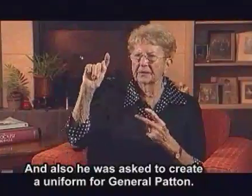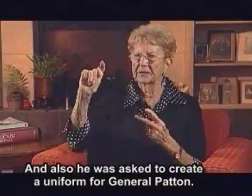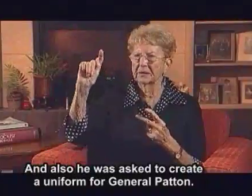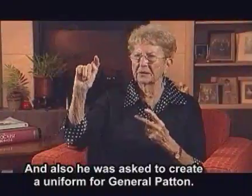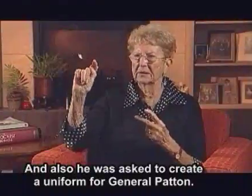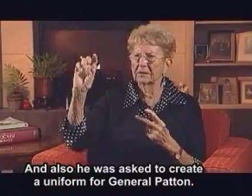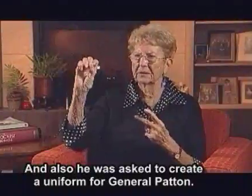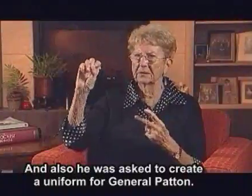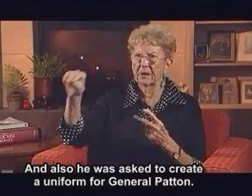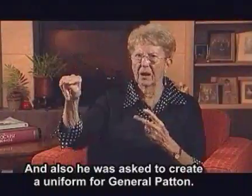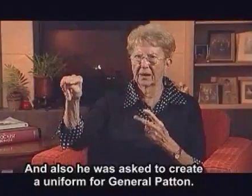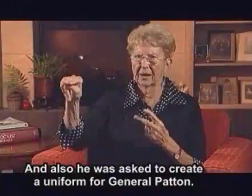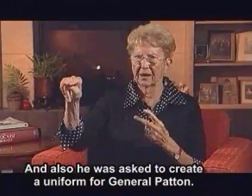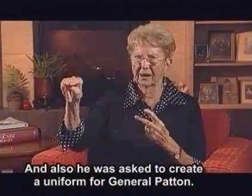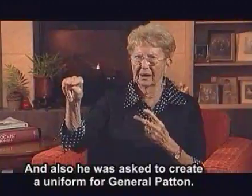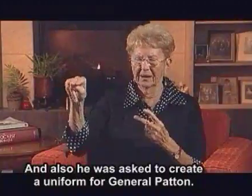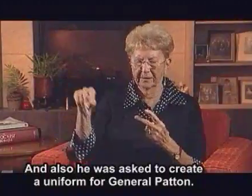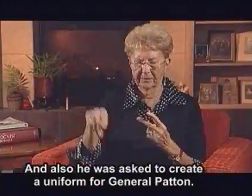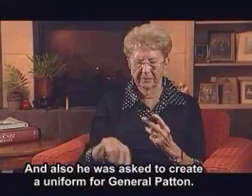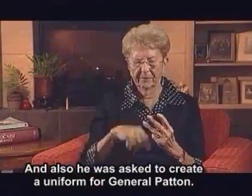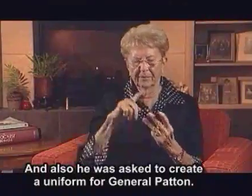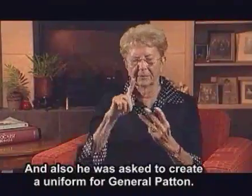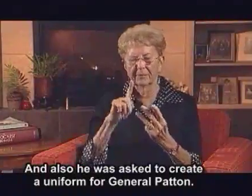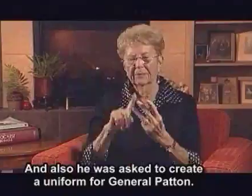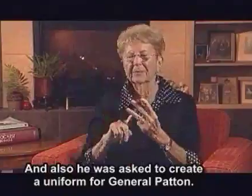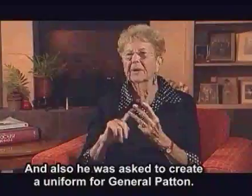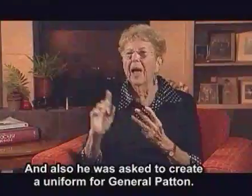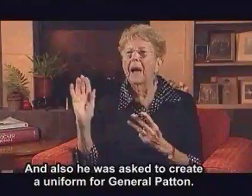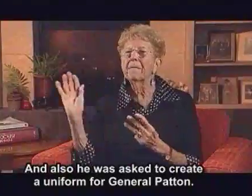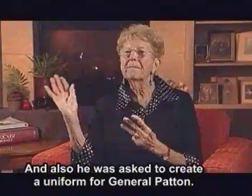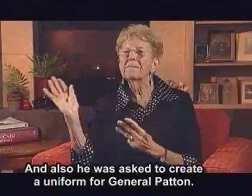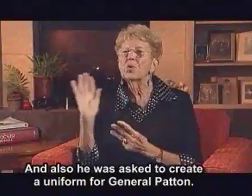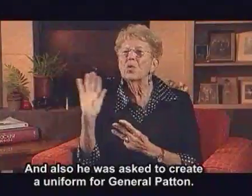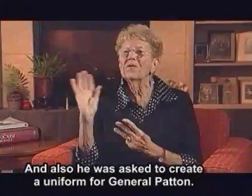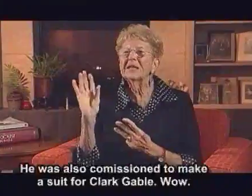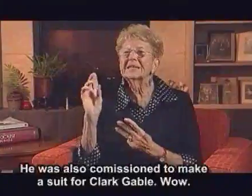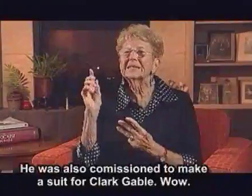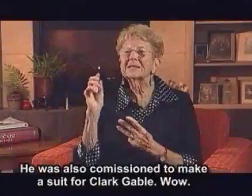And also, he was asked to create a uniform for General Patton.